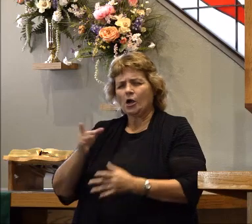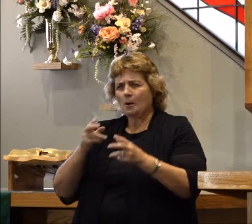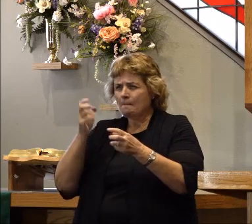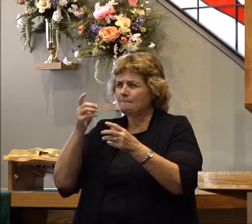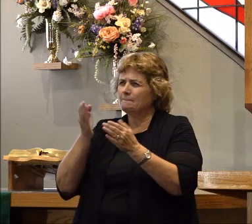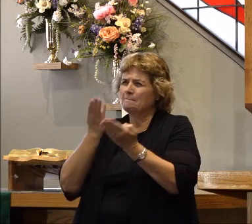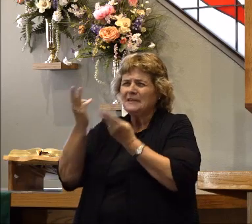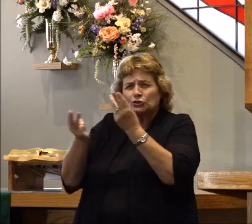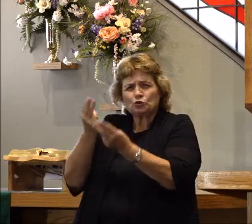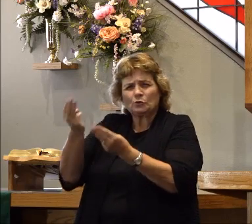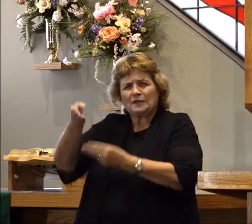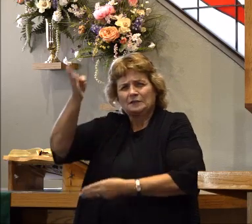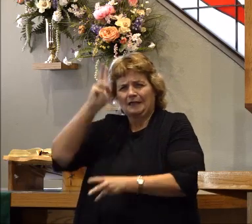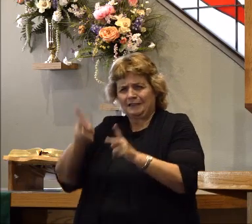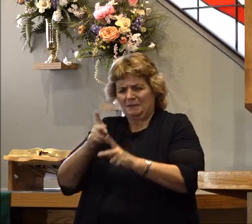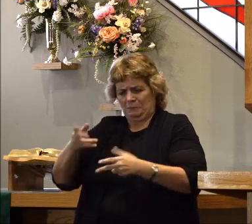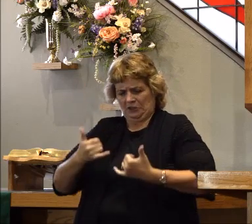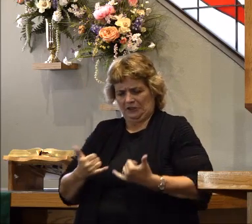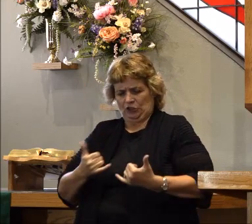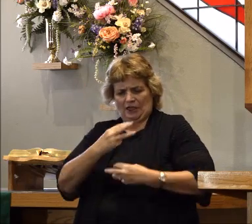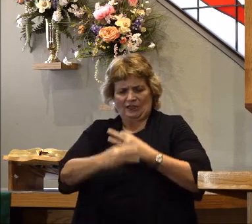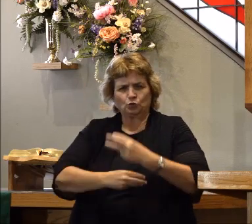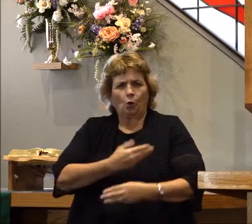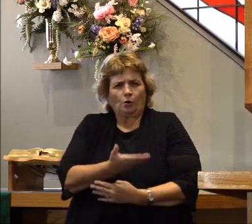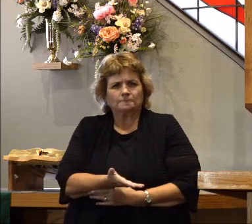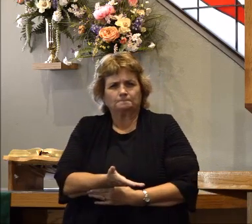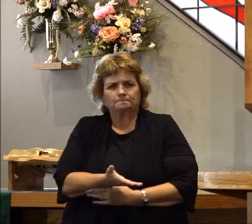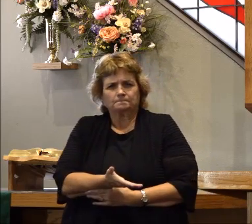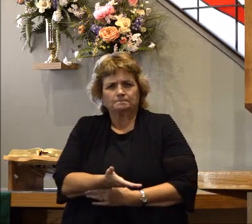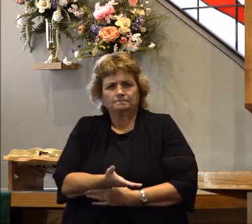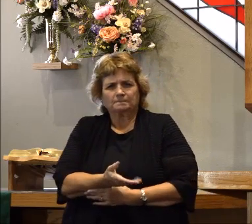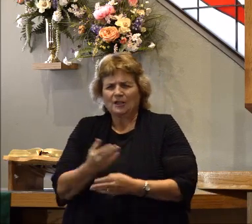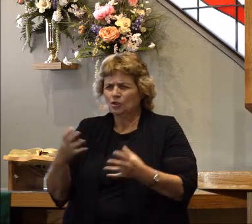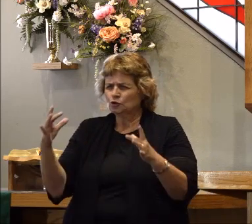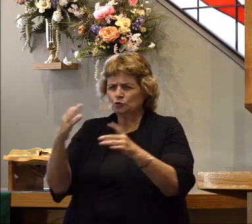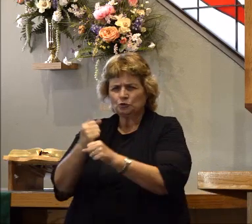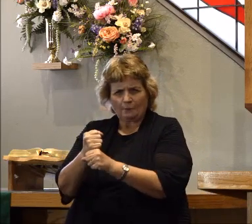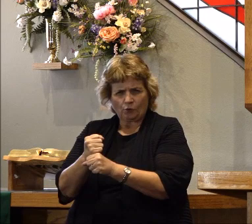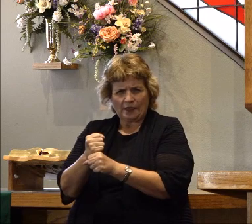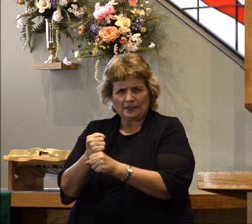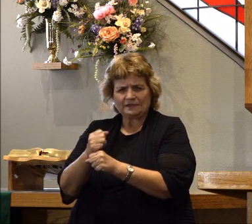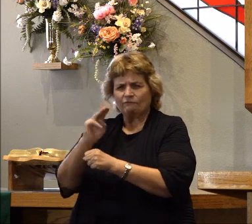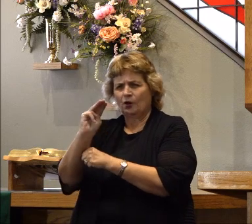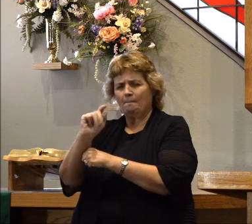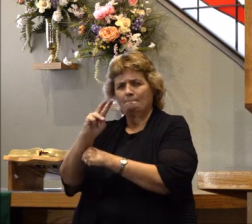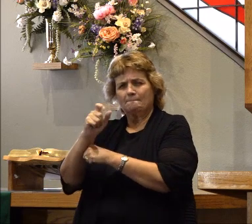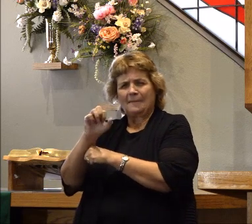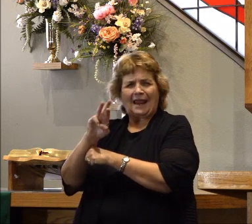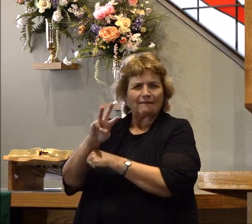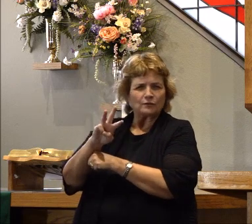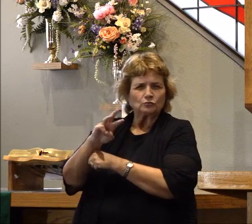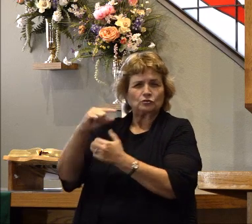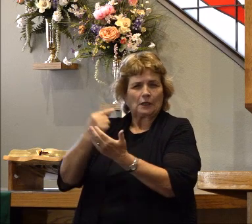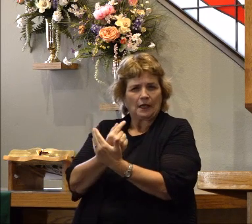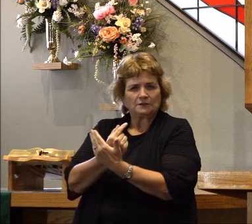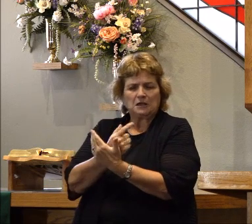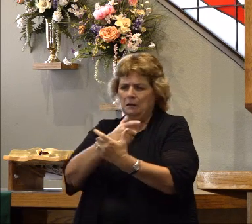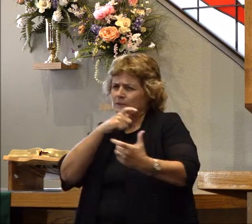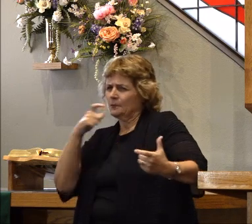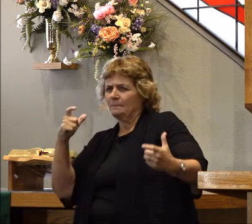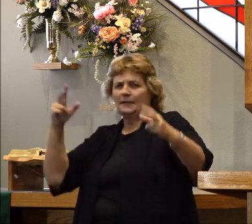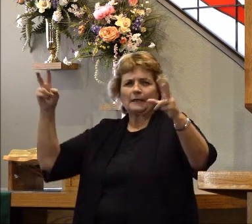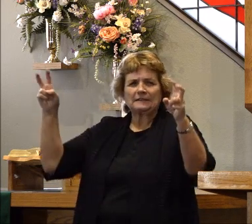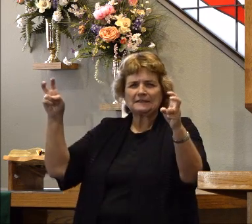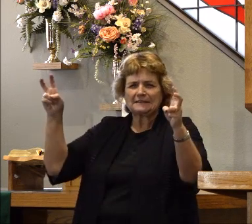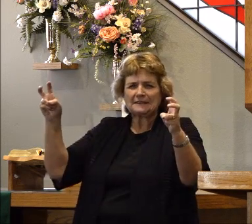world. To quickly summarize from Matthew's gospel, the big themes or nuggets that